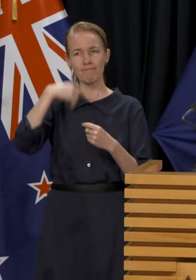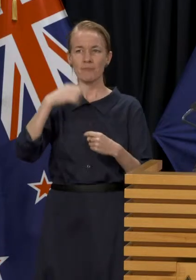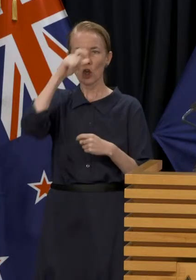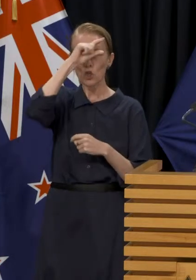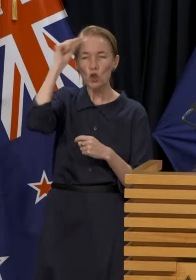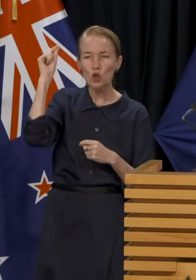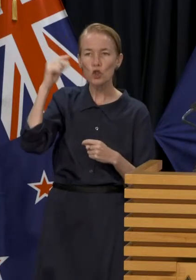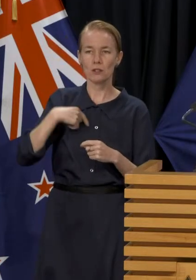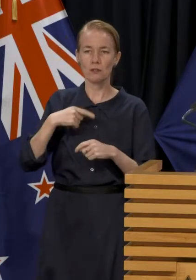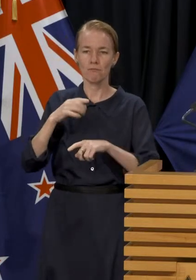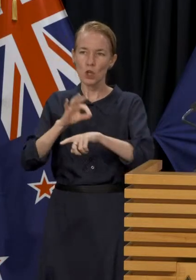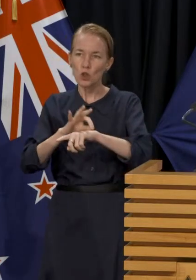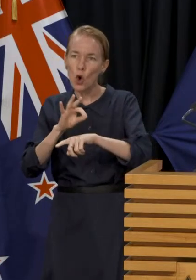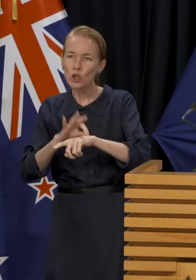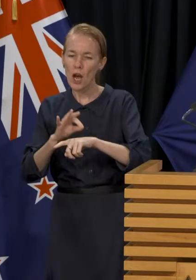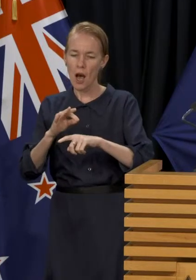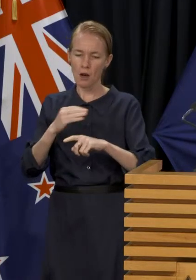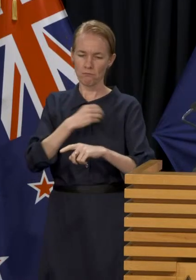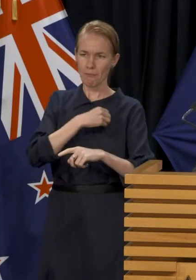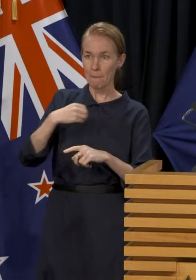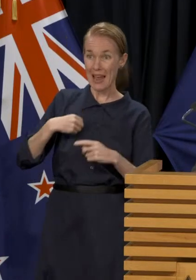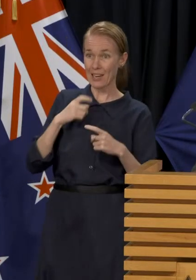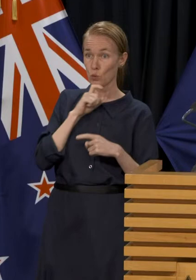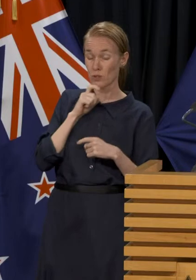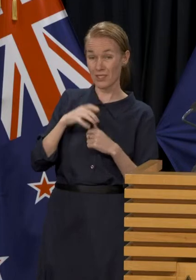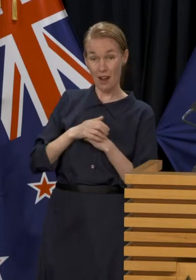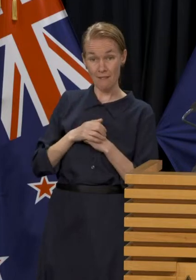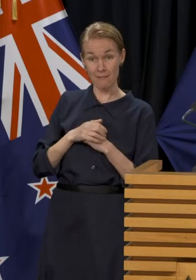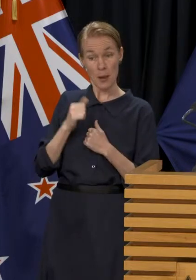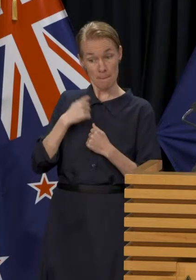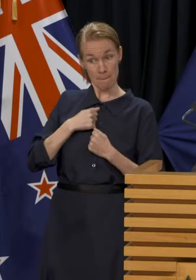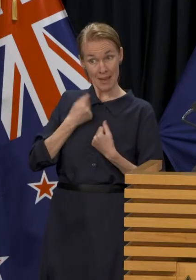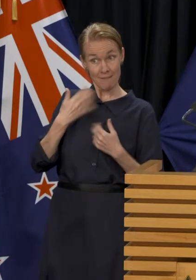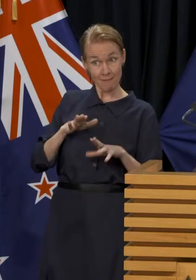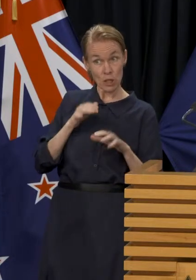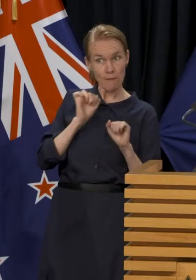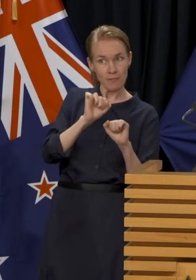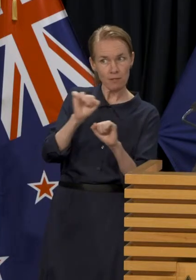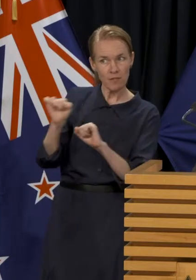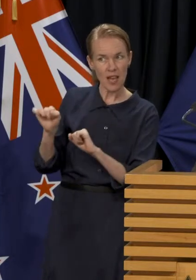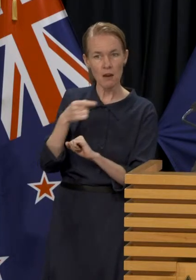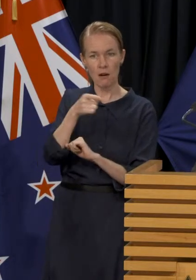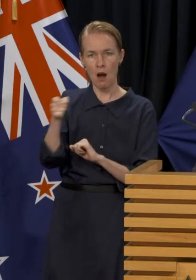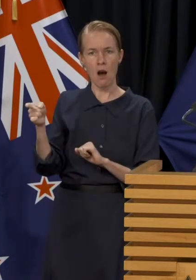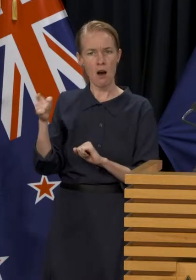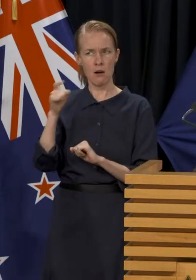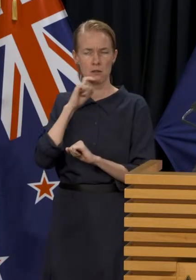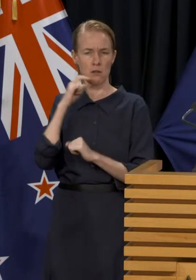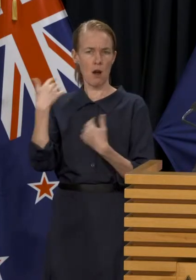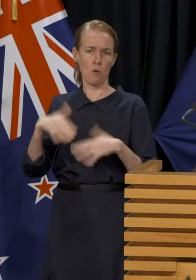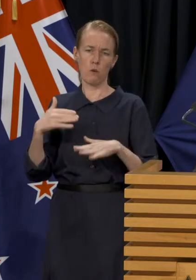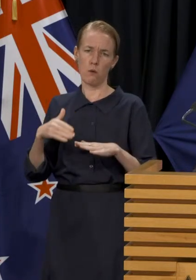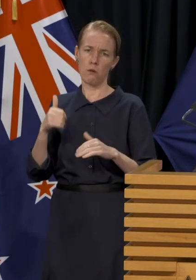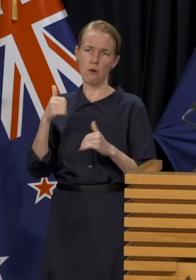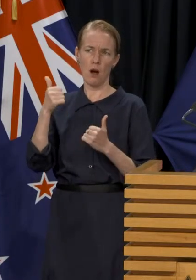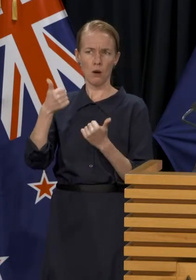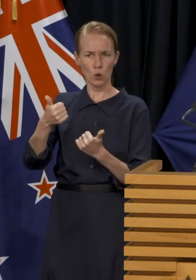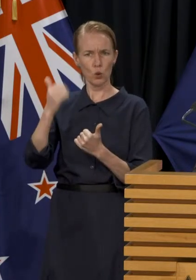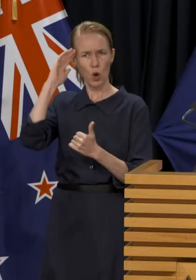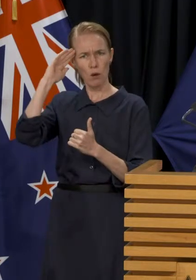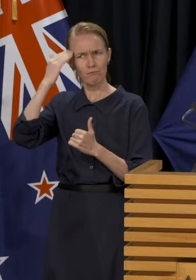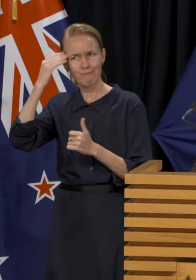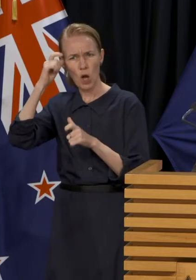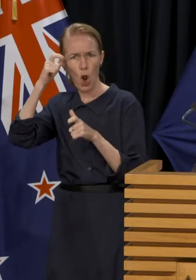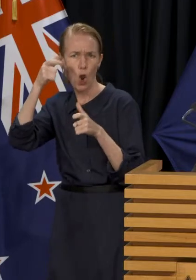visited facilities, all the staff, not just the health staff, are very committed to looking after the well-being of both mental and physical well-being of the people